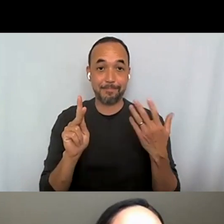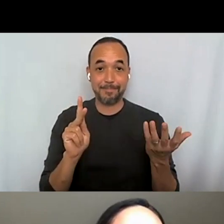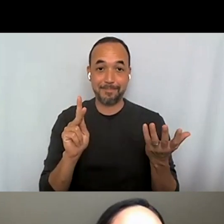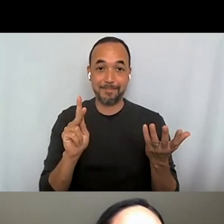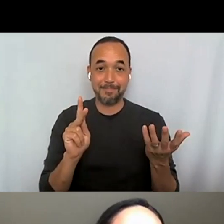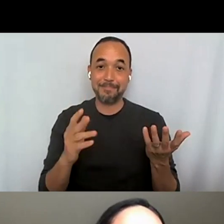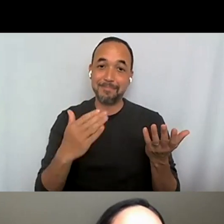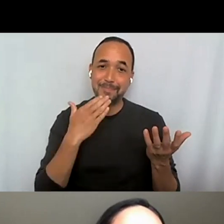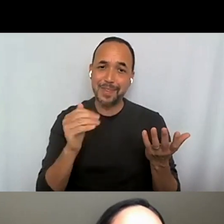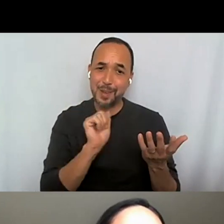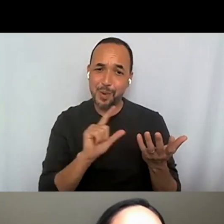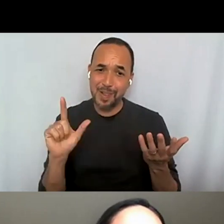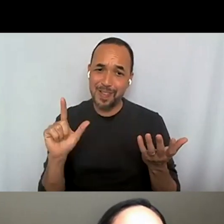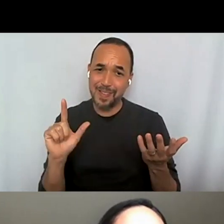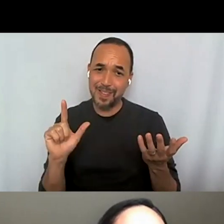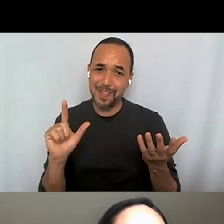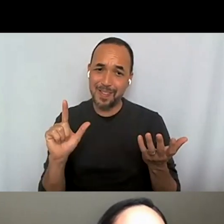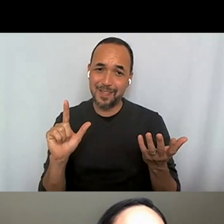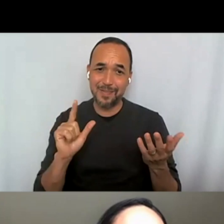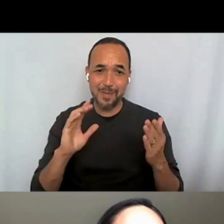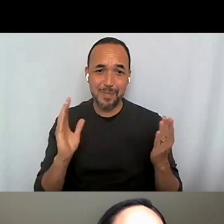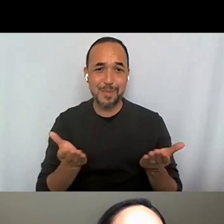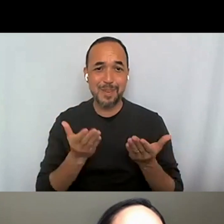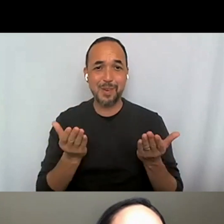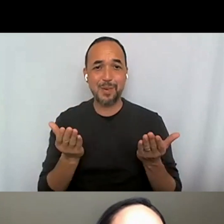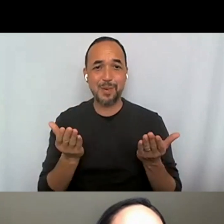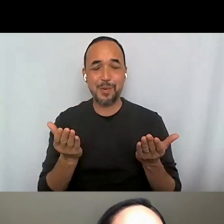thank you all for being here and taking the time to share your